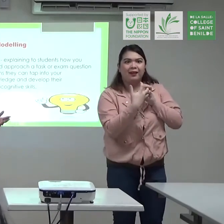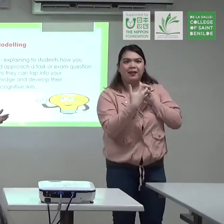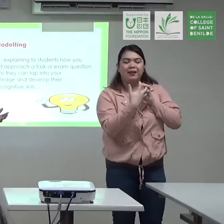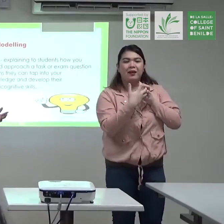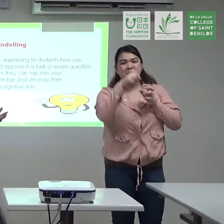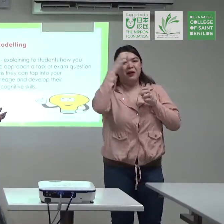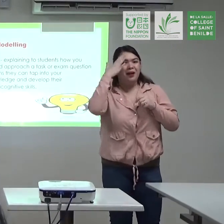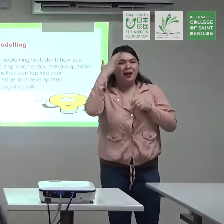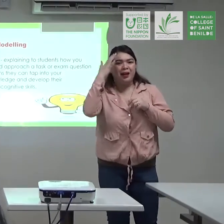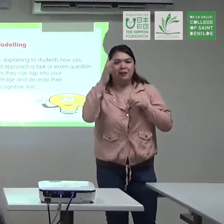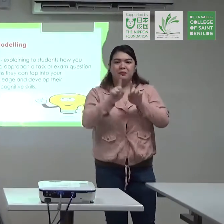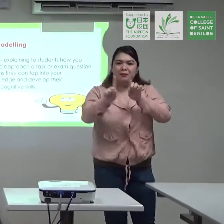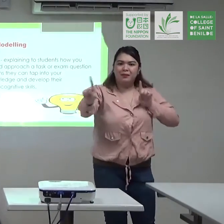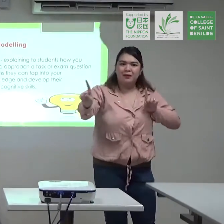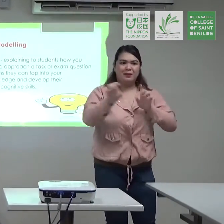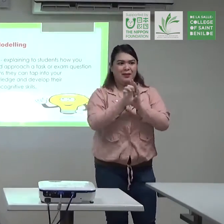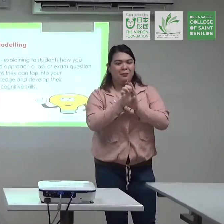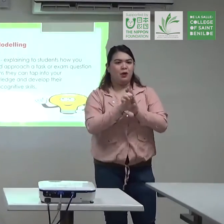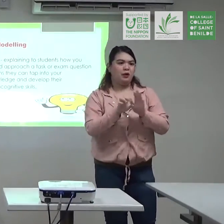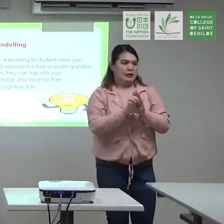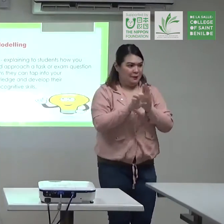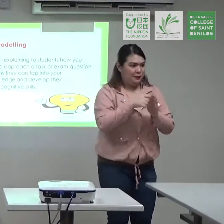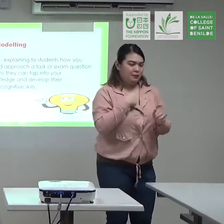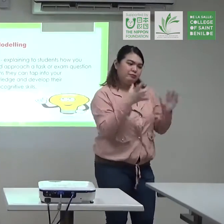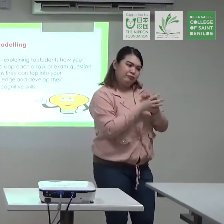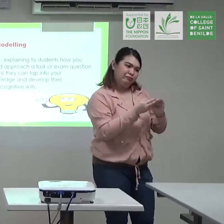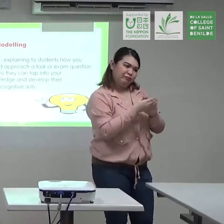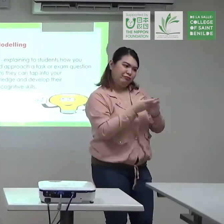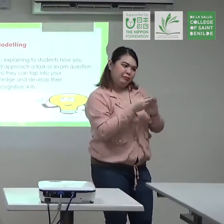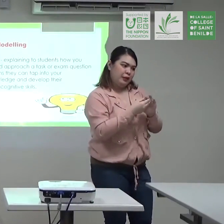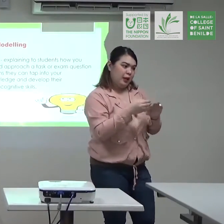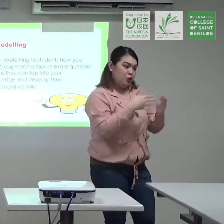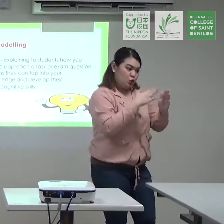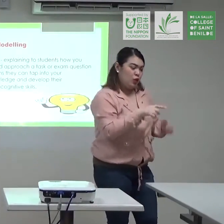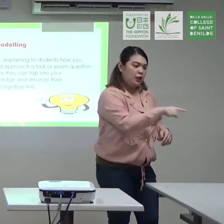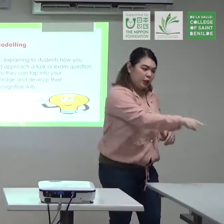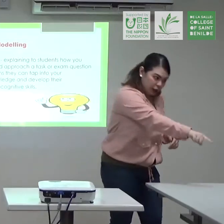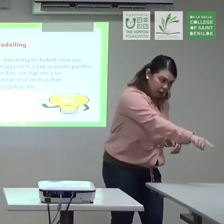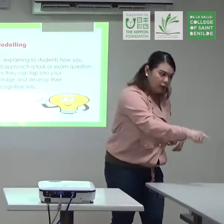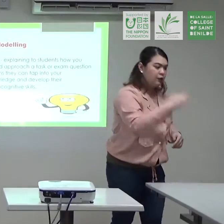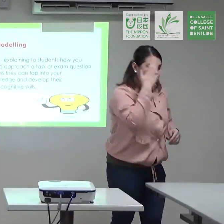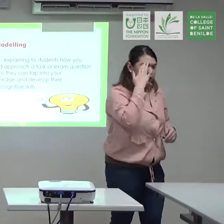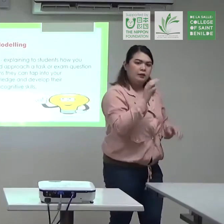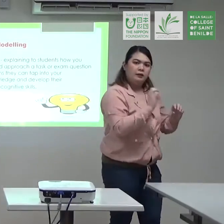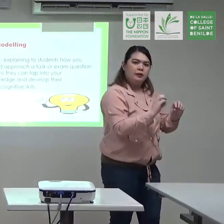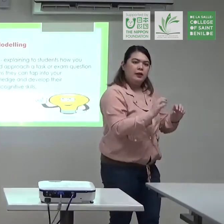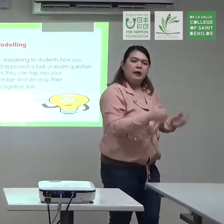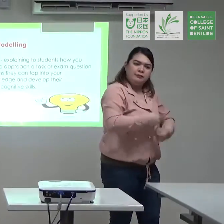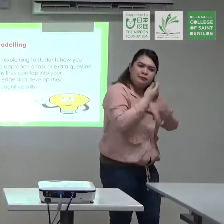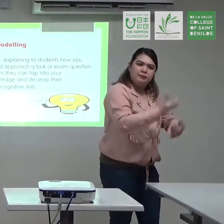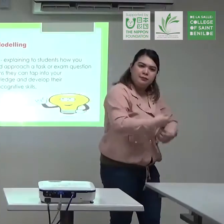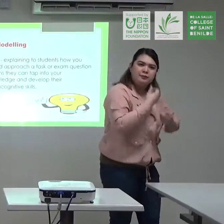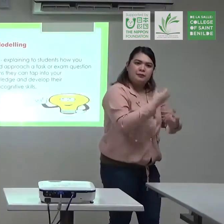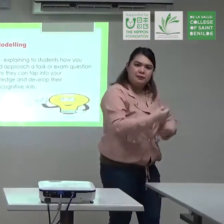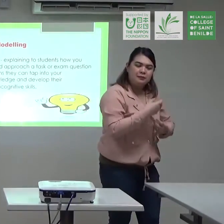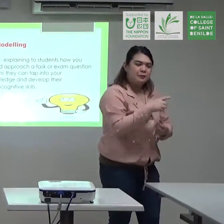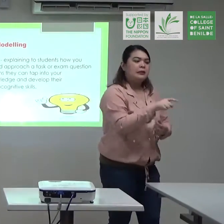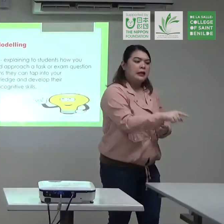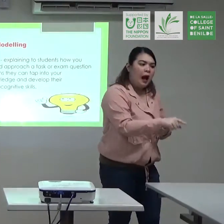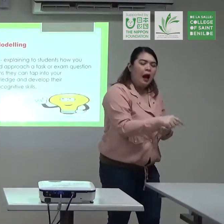gaps. So if I were you, I'd like to tell you that if you do it this way, this could be a much